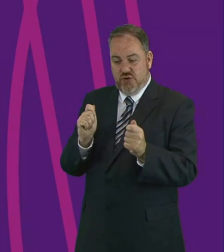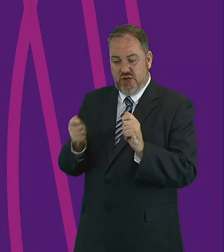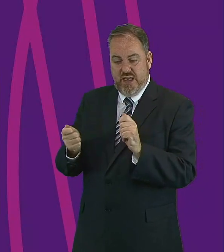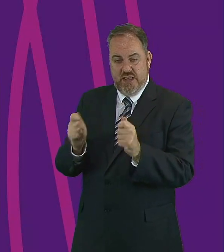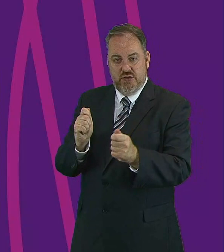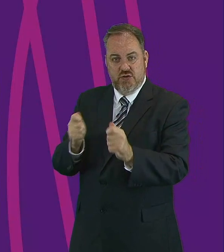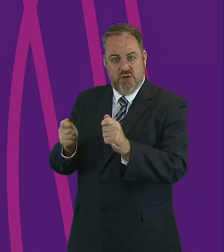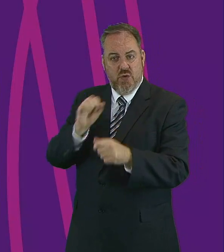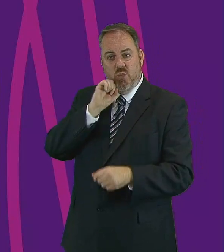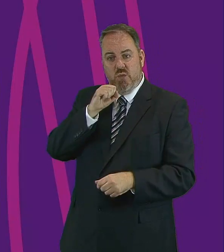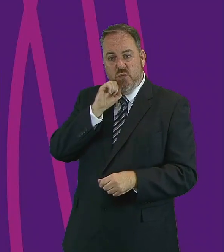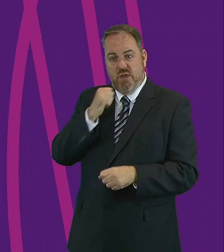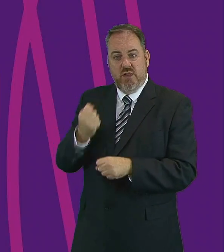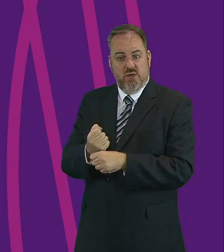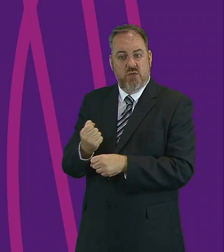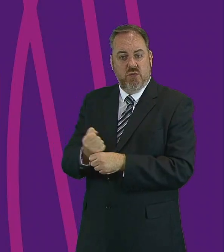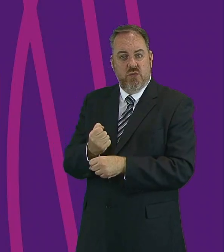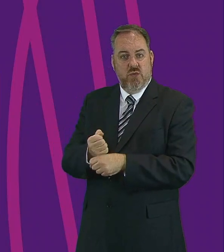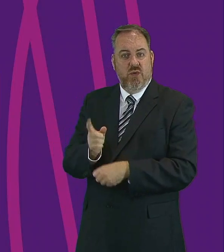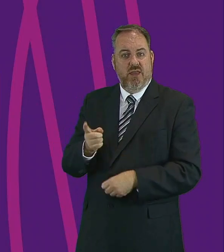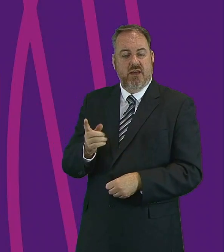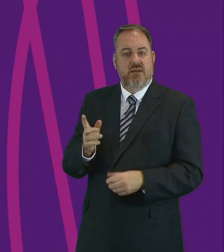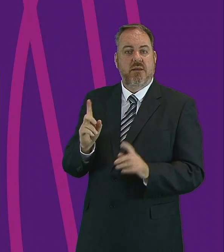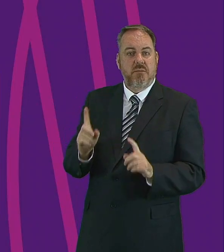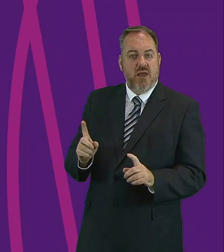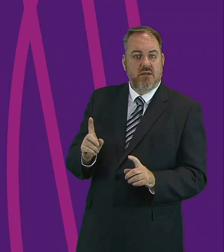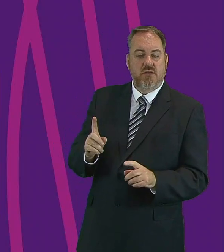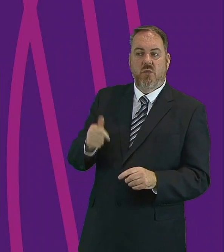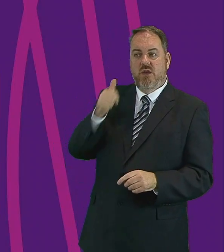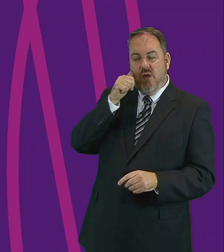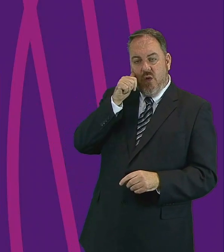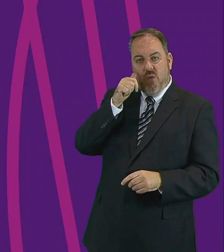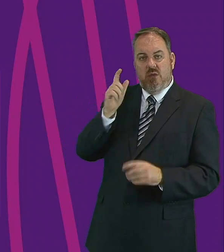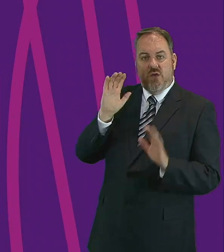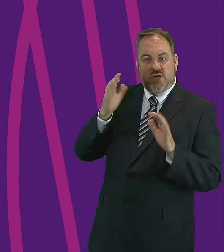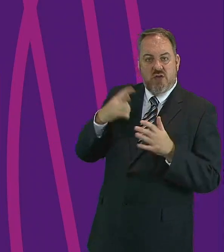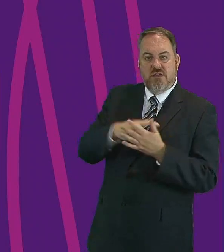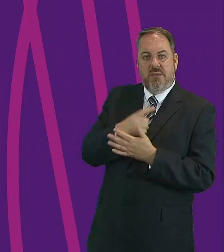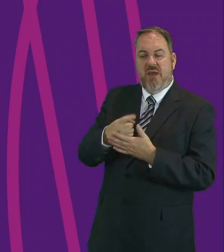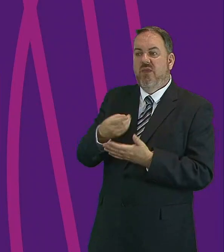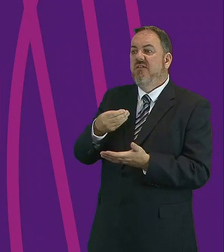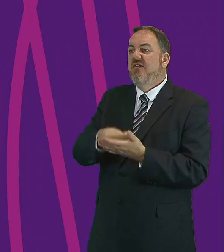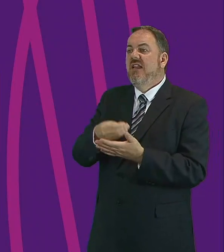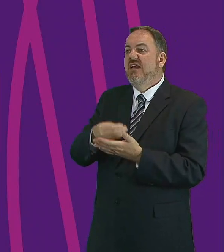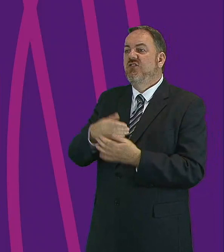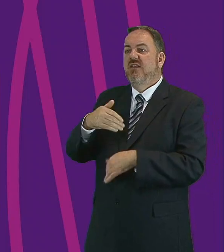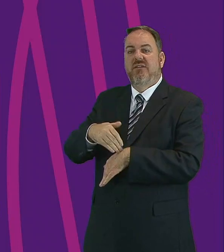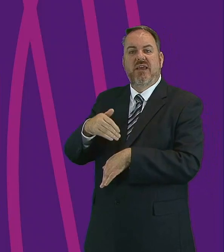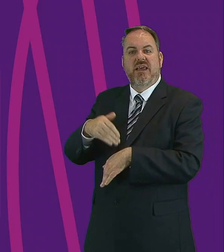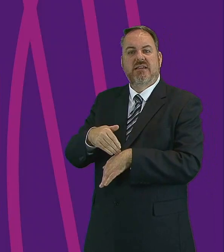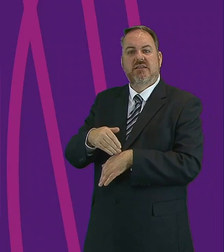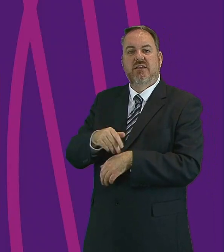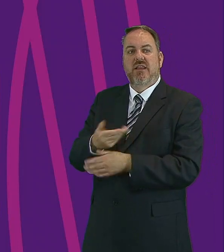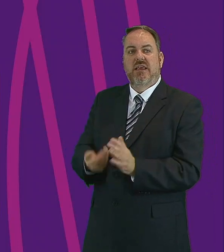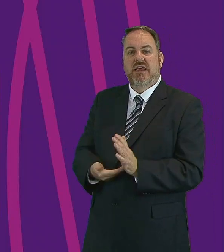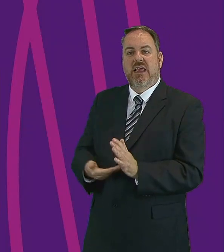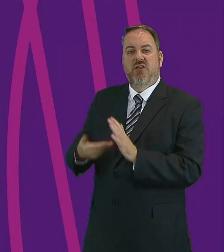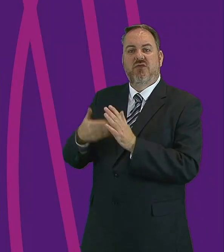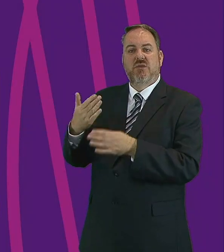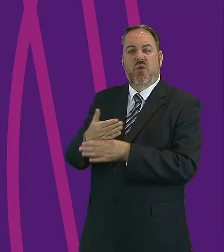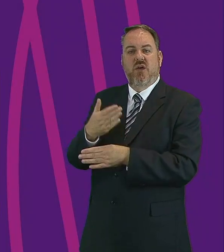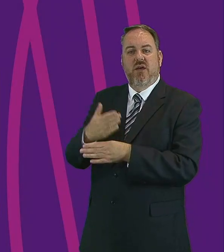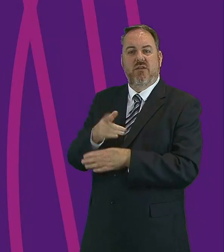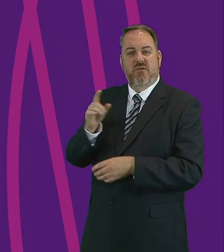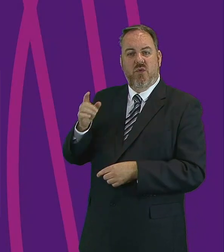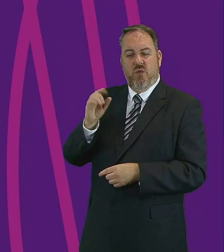part of the legislative process, of course, issues around the financial implications of the bill will be fully considered and taken account of. That's the right and proper way